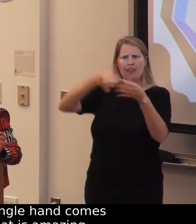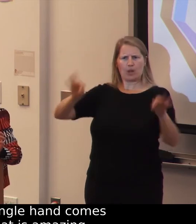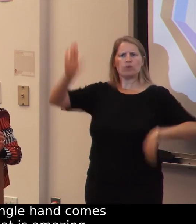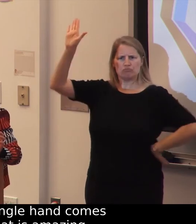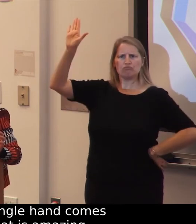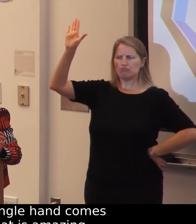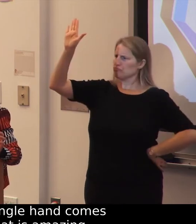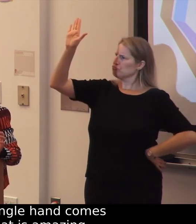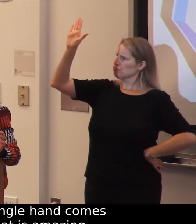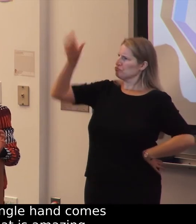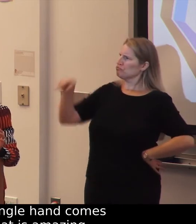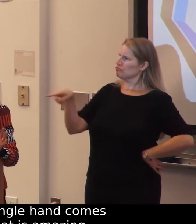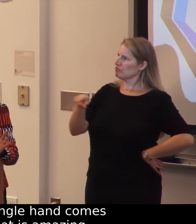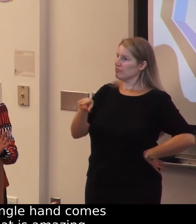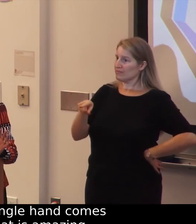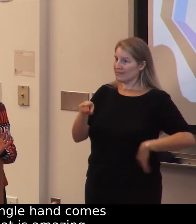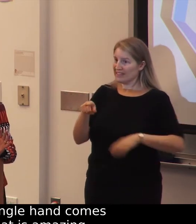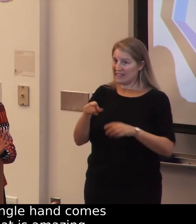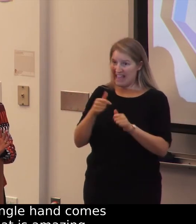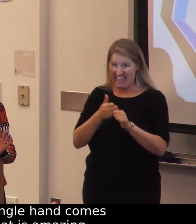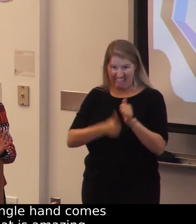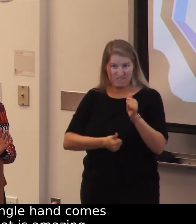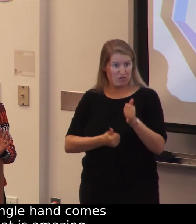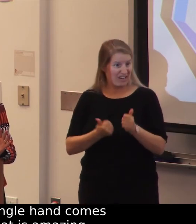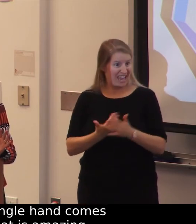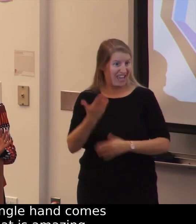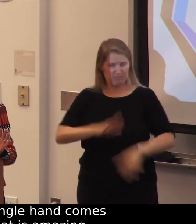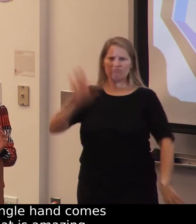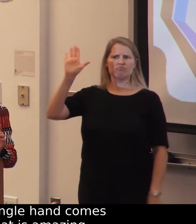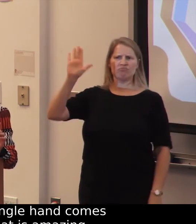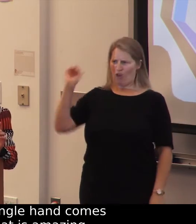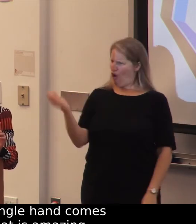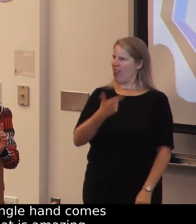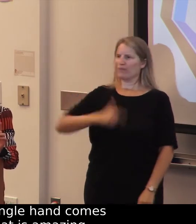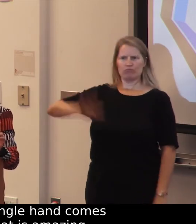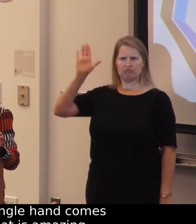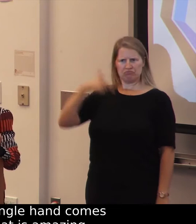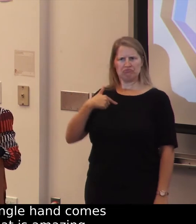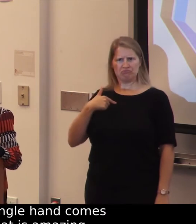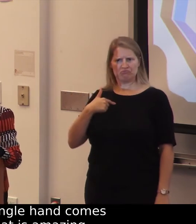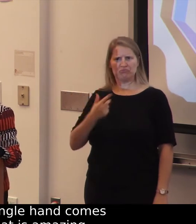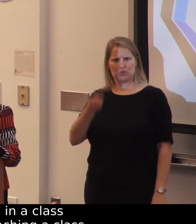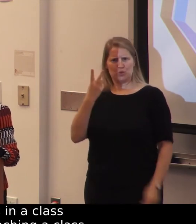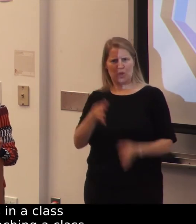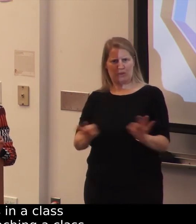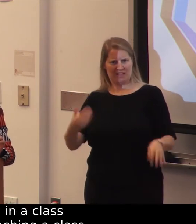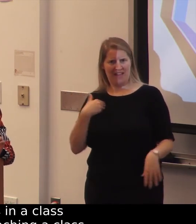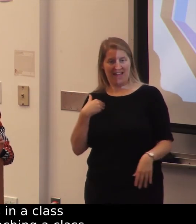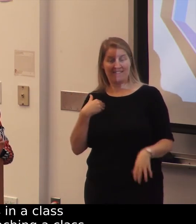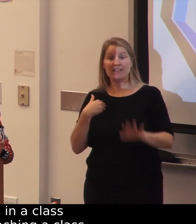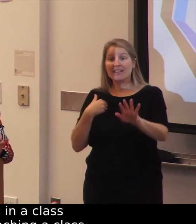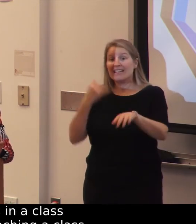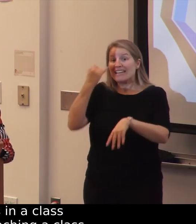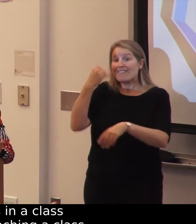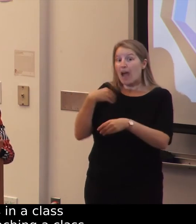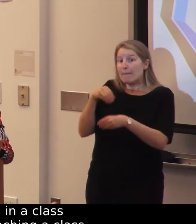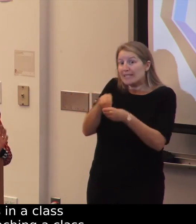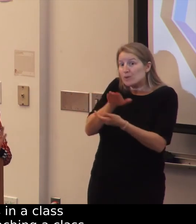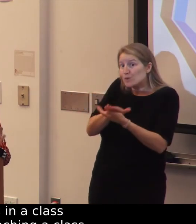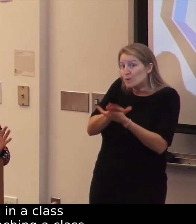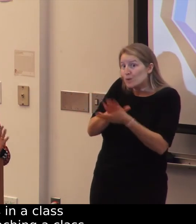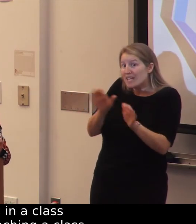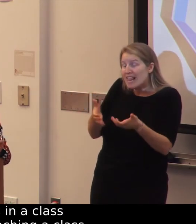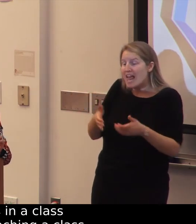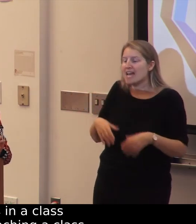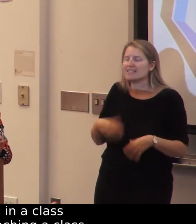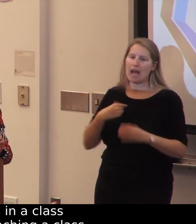Wow. Every single hand comes up, right? And what's amazing to me is if I ask this in a class, right, and I'm teaching